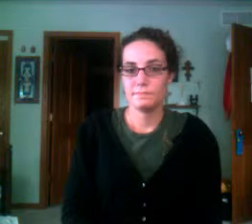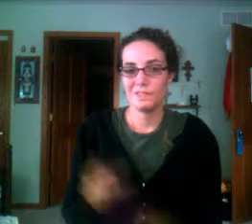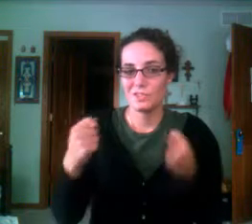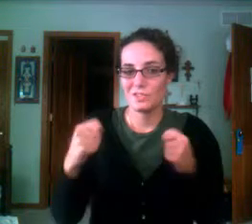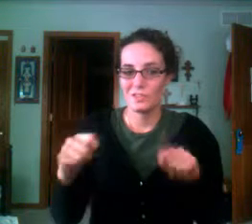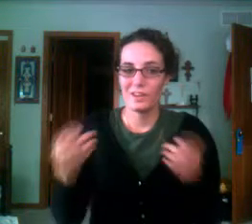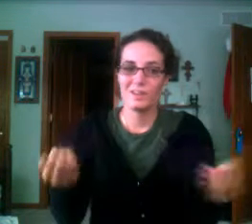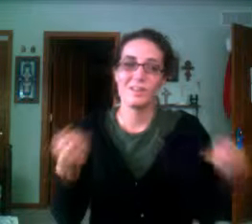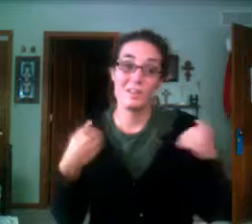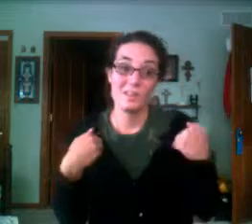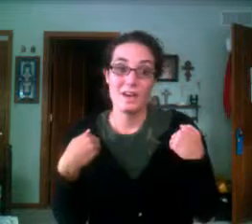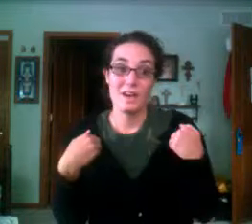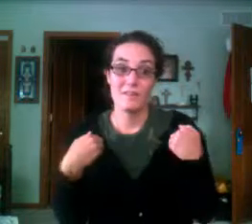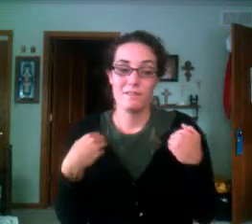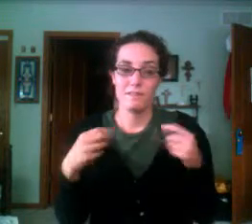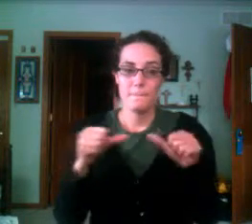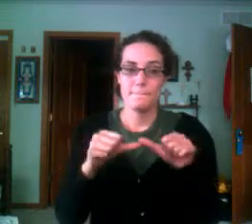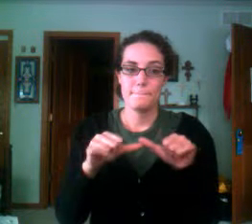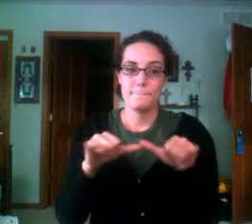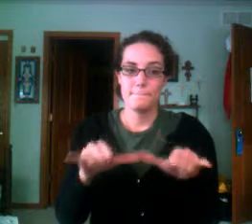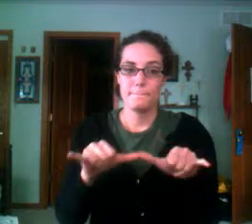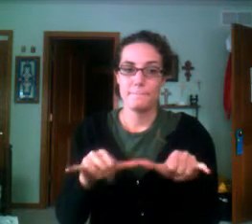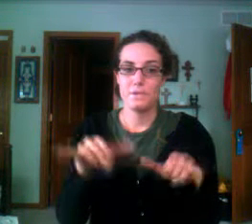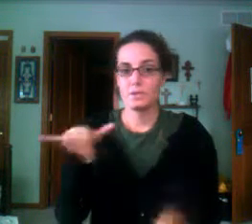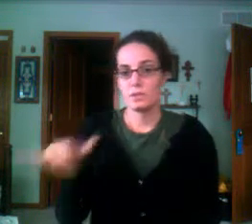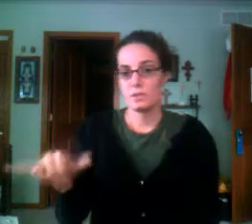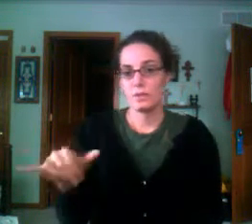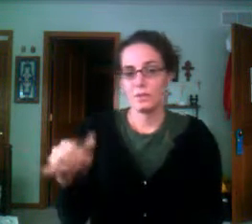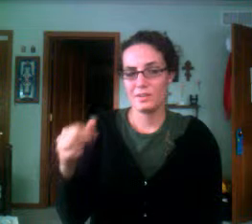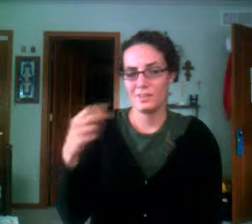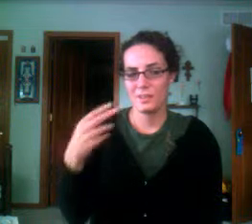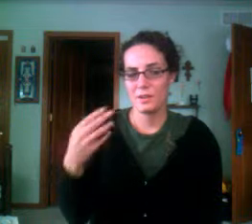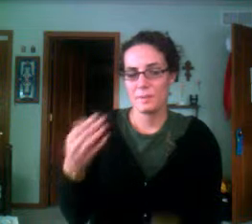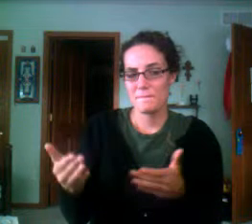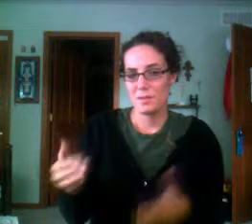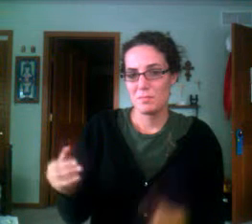this, and you get approximately 0.14